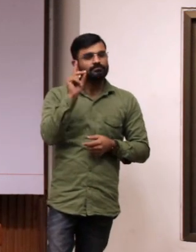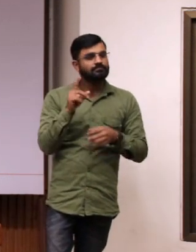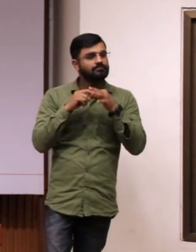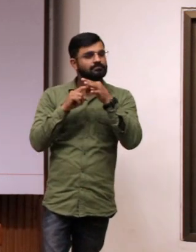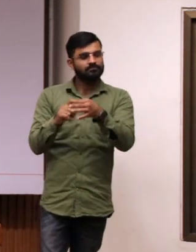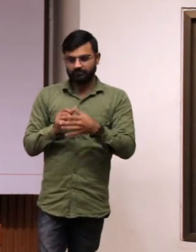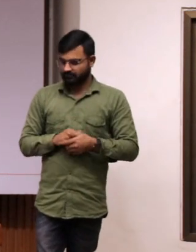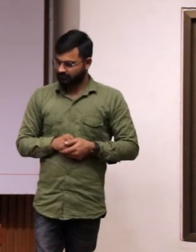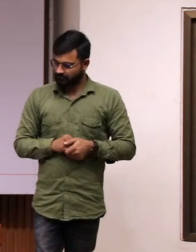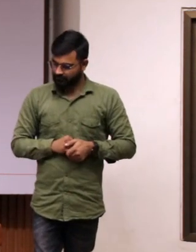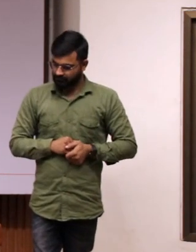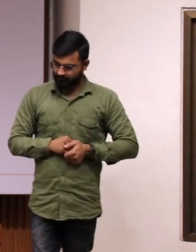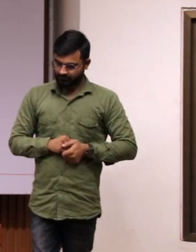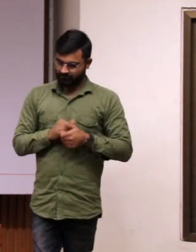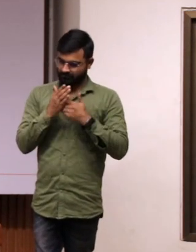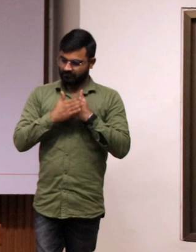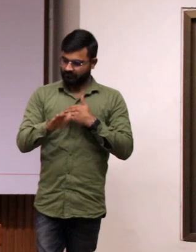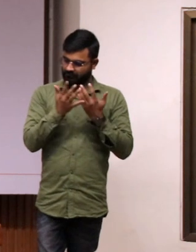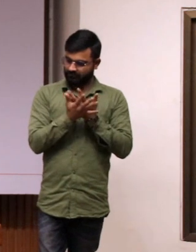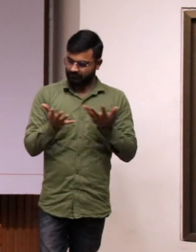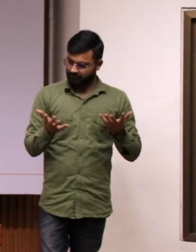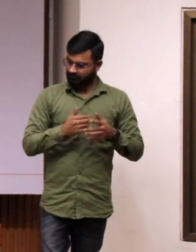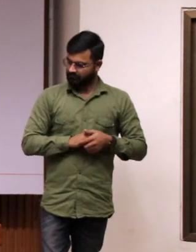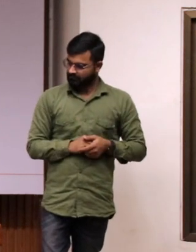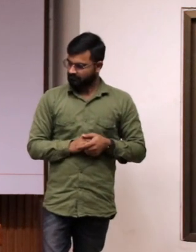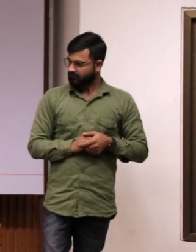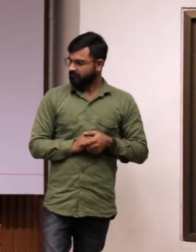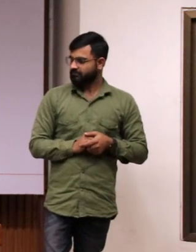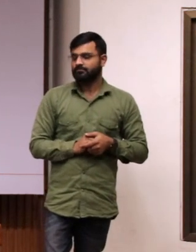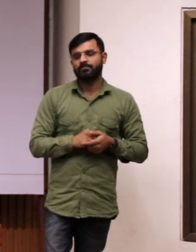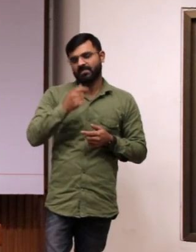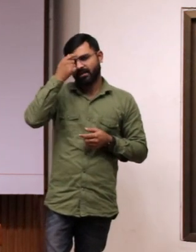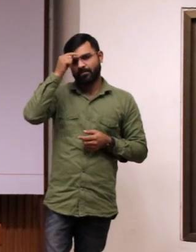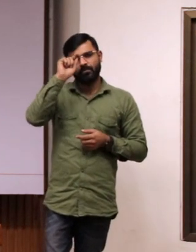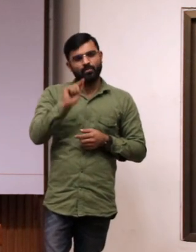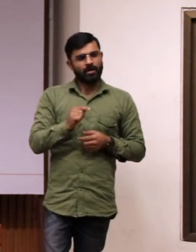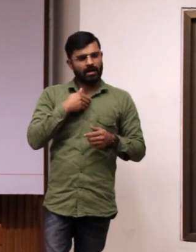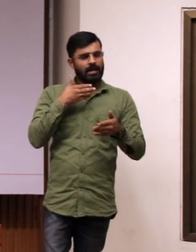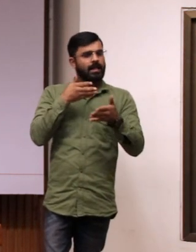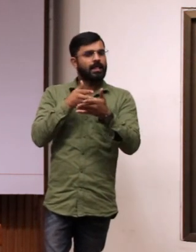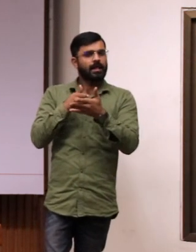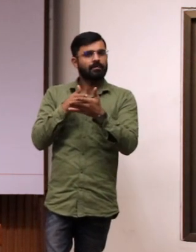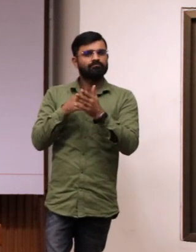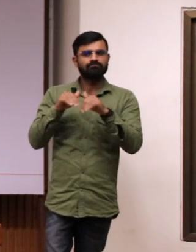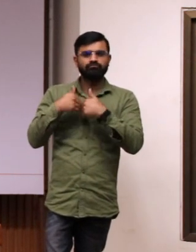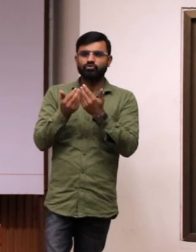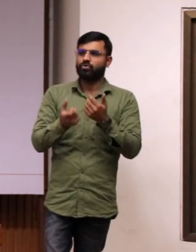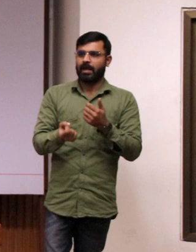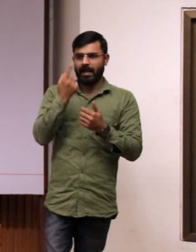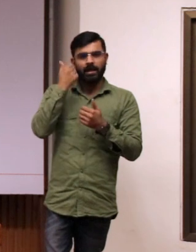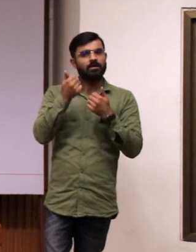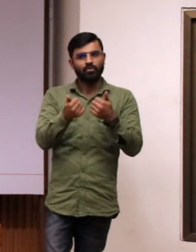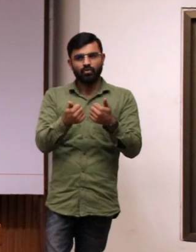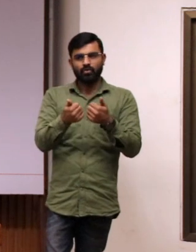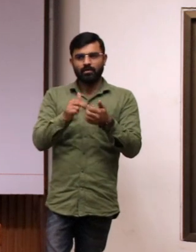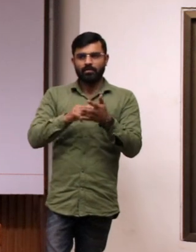is continuing this thing. You know, I think this issue, like, we have fairly like good understanding of this issue.